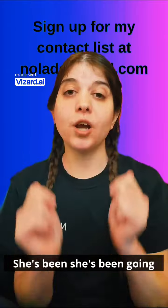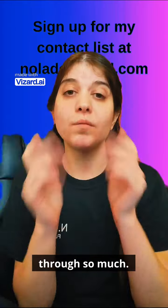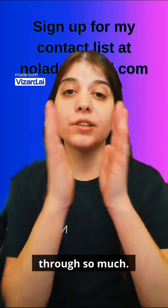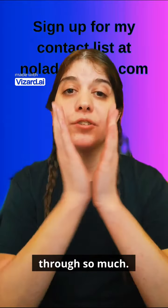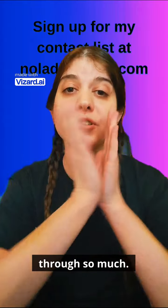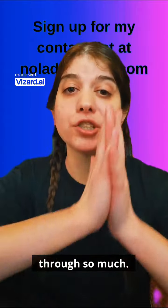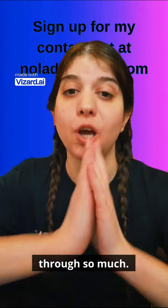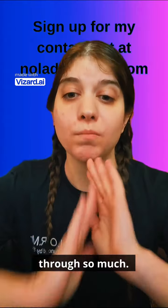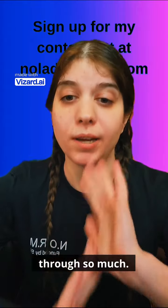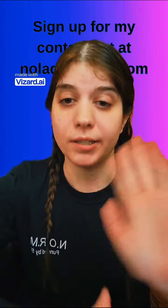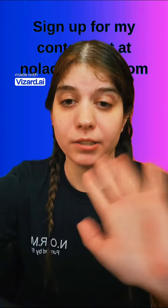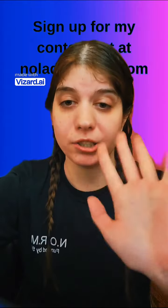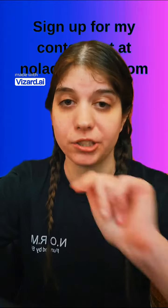through so much.